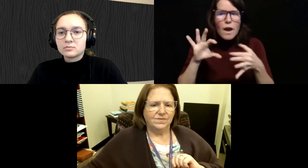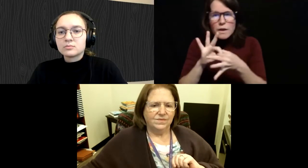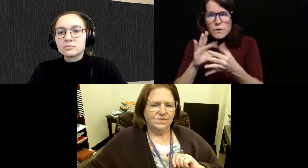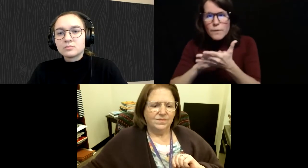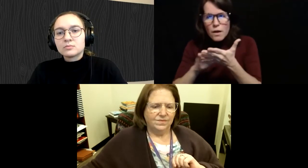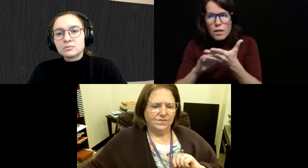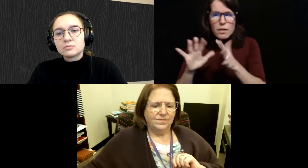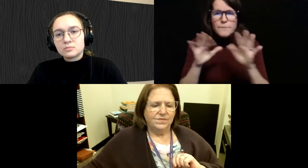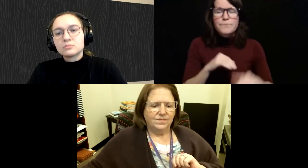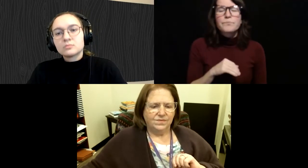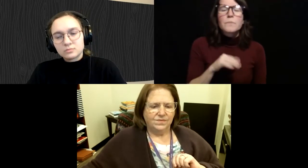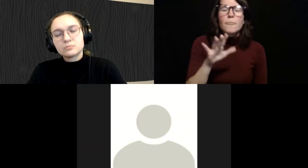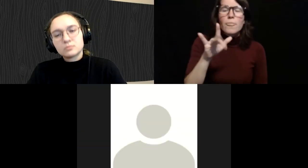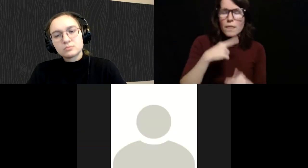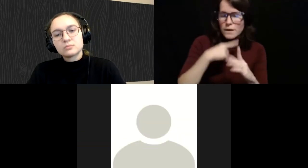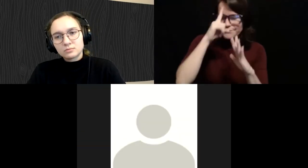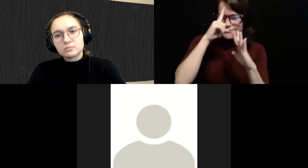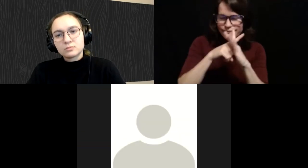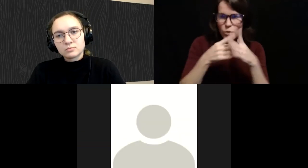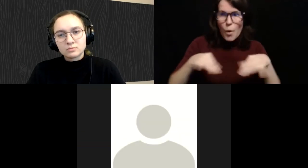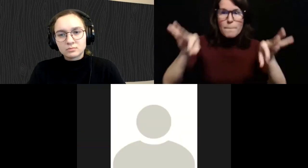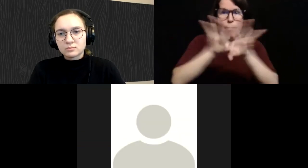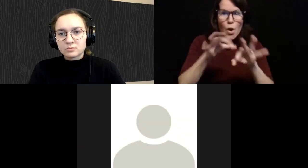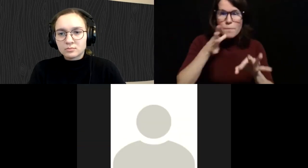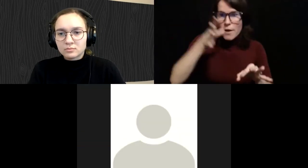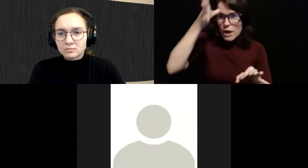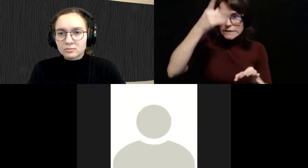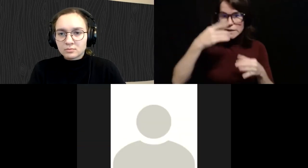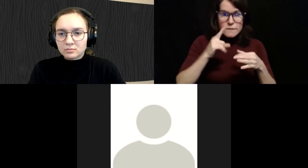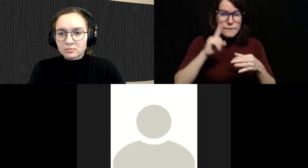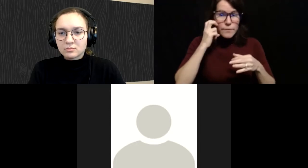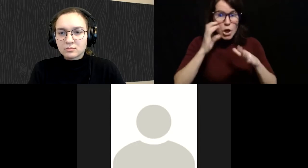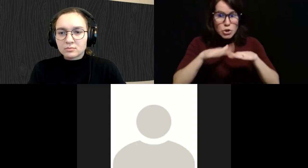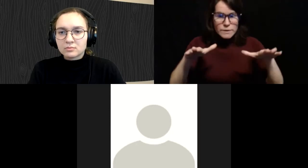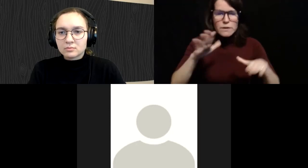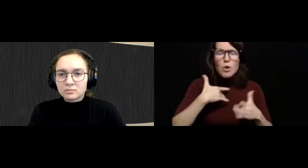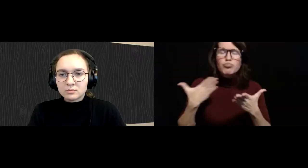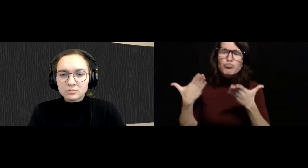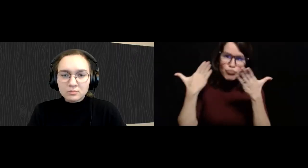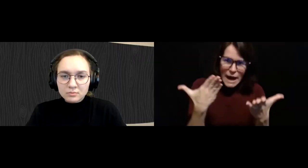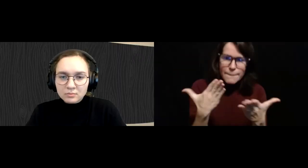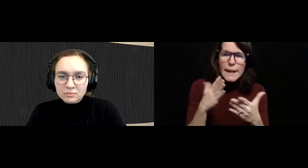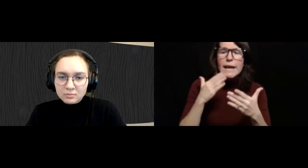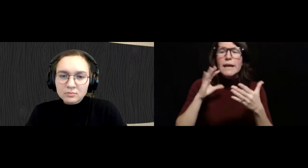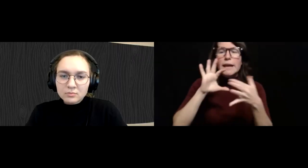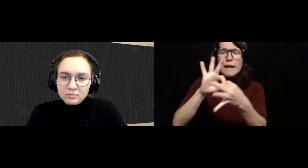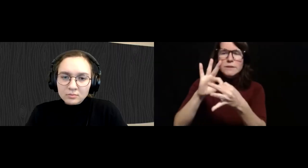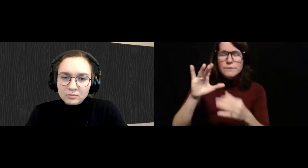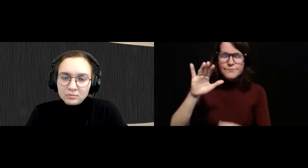when I have Braille, in the future, yes, my iPhone will assist me with that also. And regarding deafblind children,